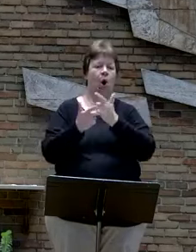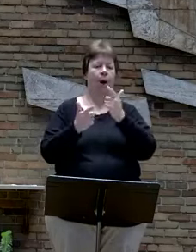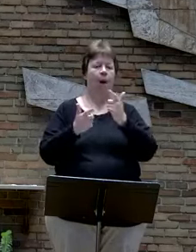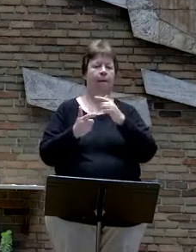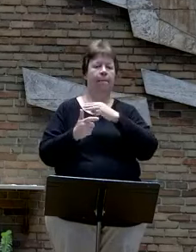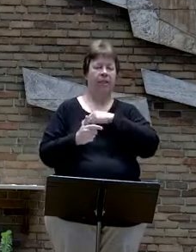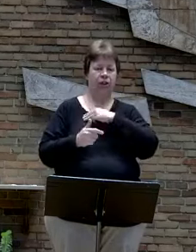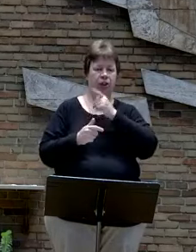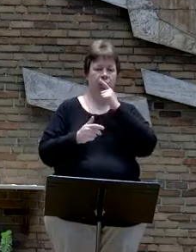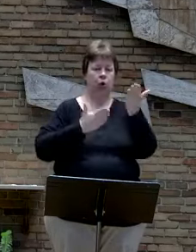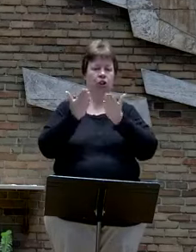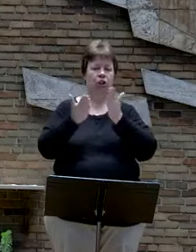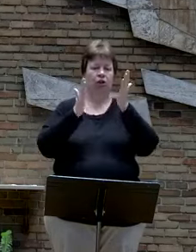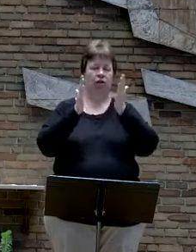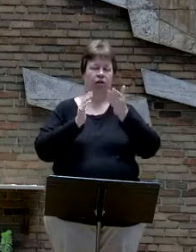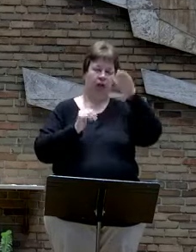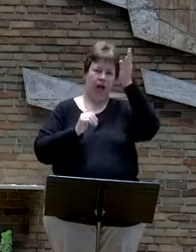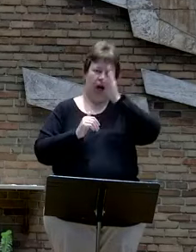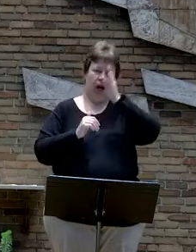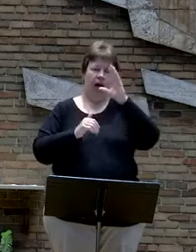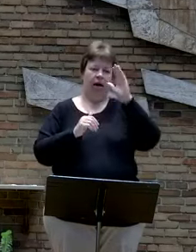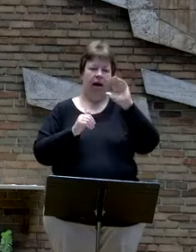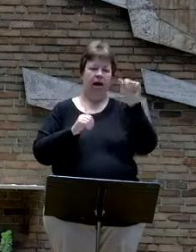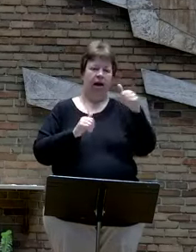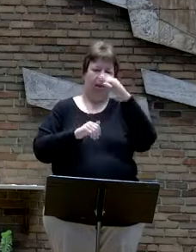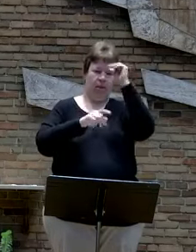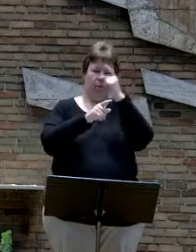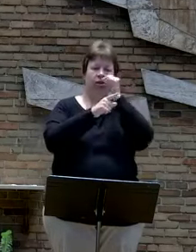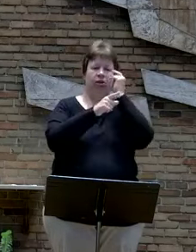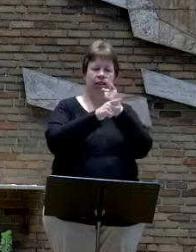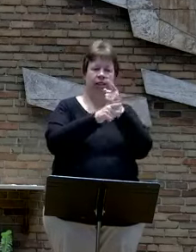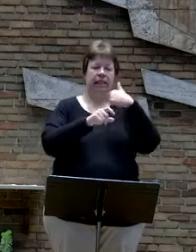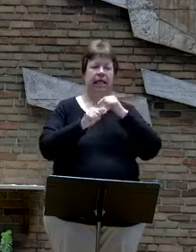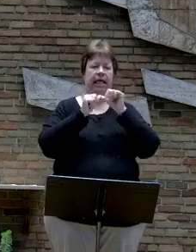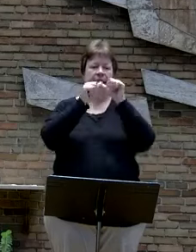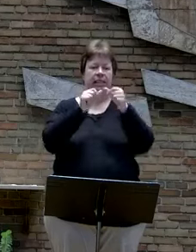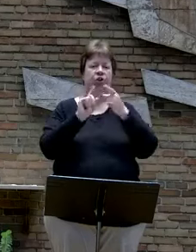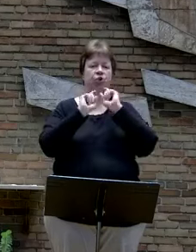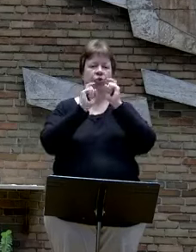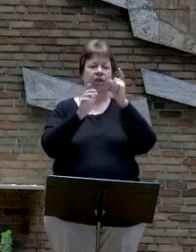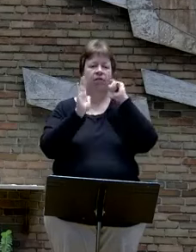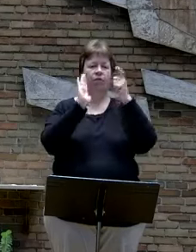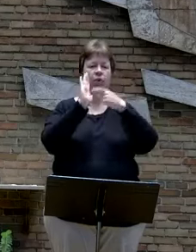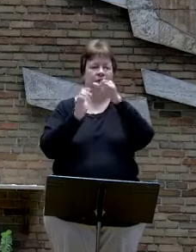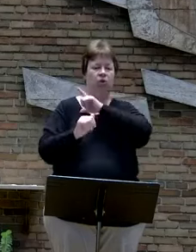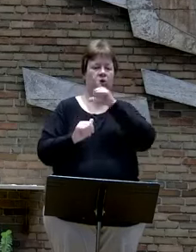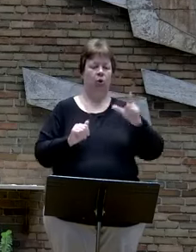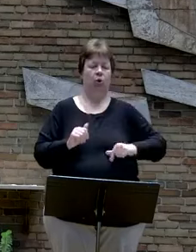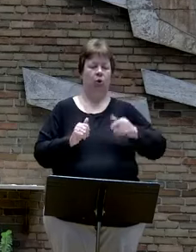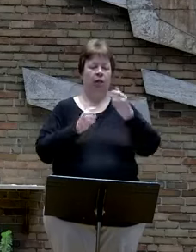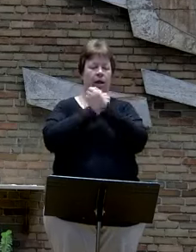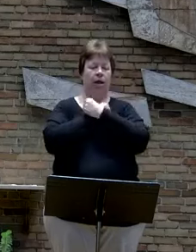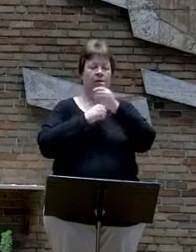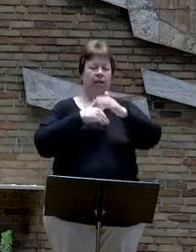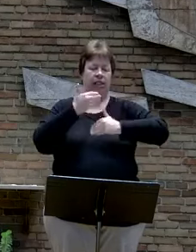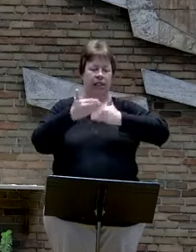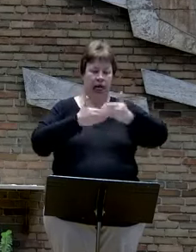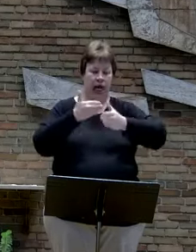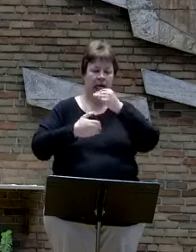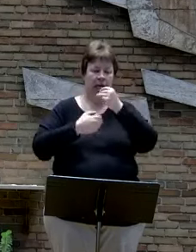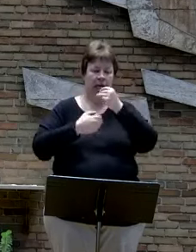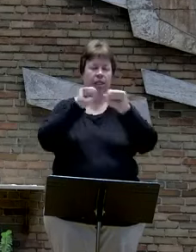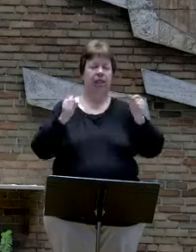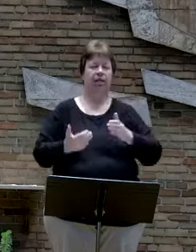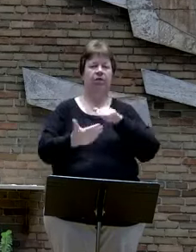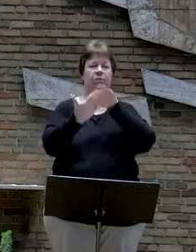who serve God and their fellow brothers and sisters, that they may continue to give witness to the Lord's loving kindness and